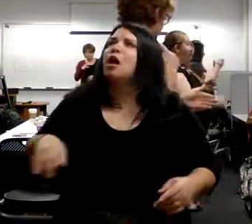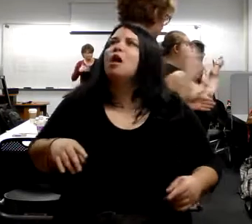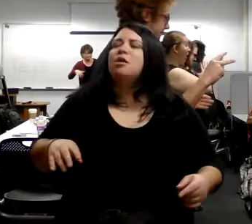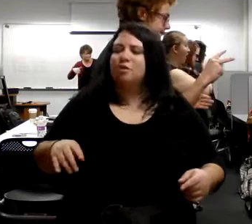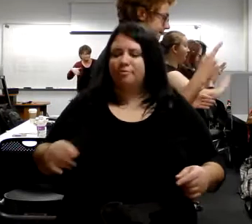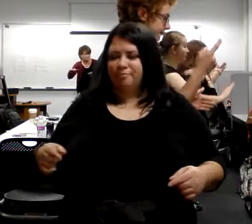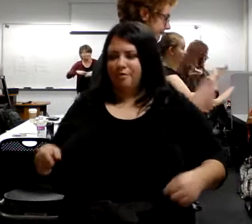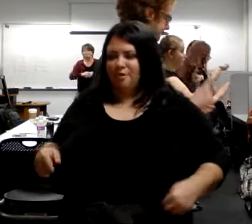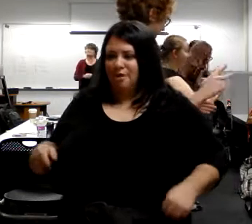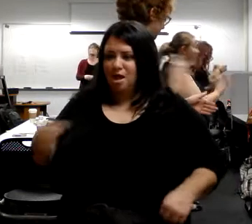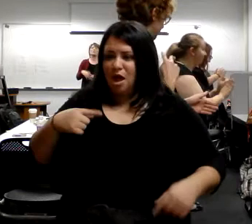rules.